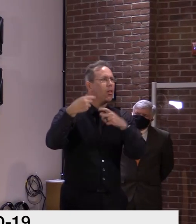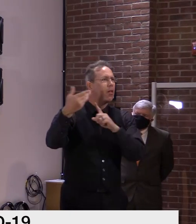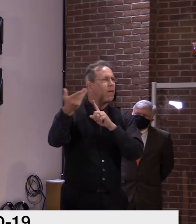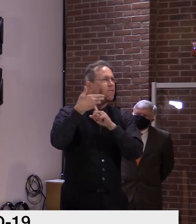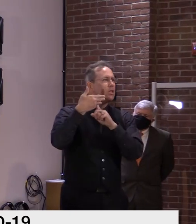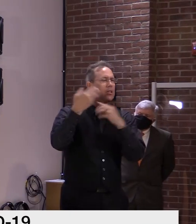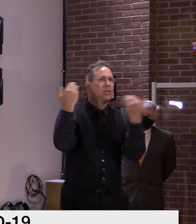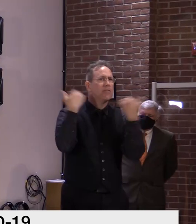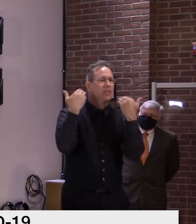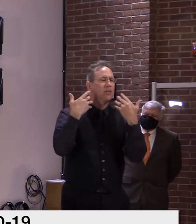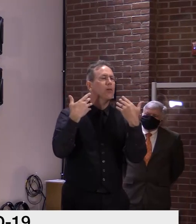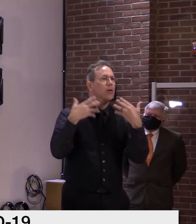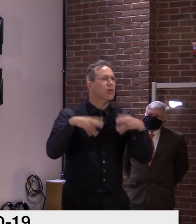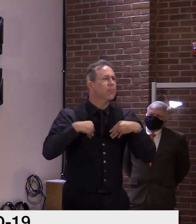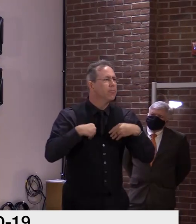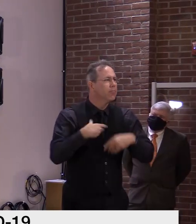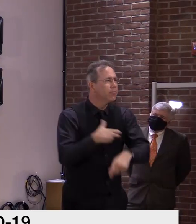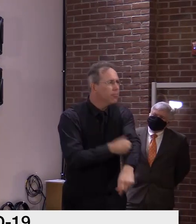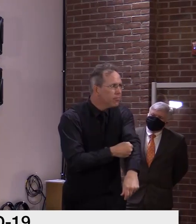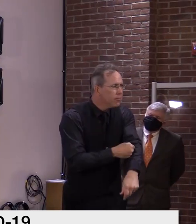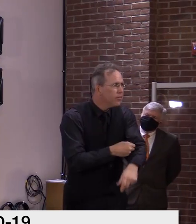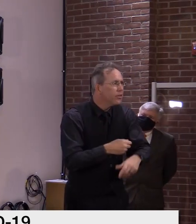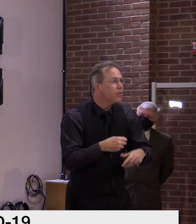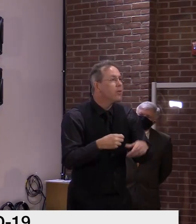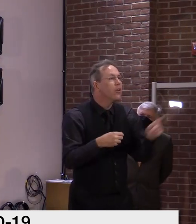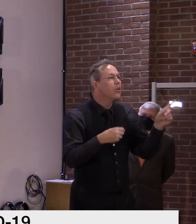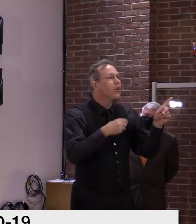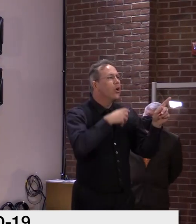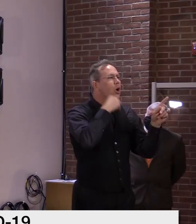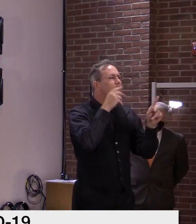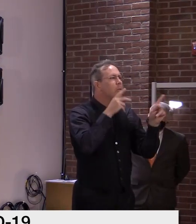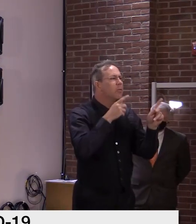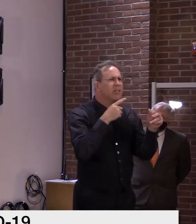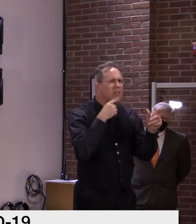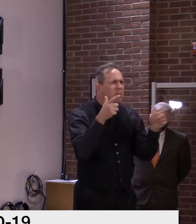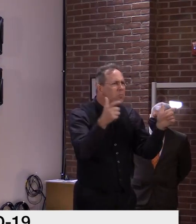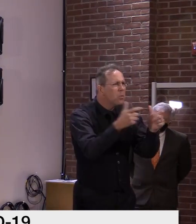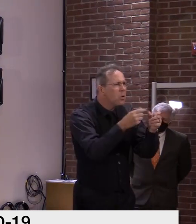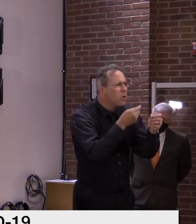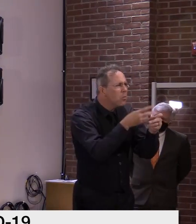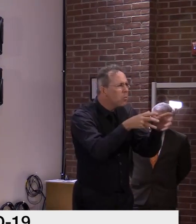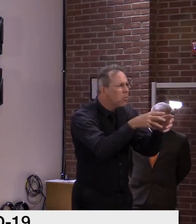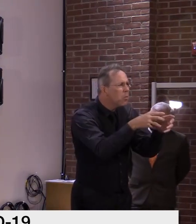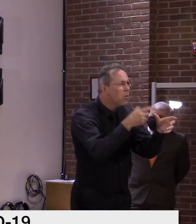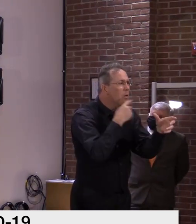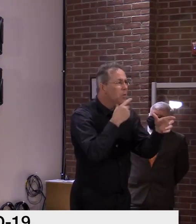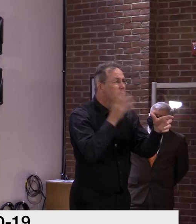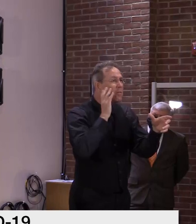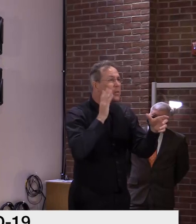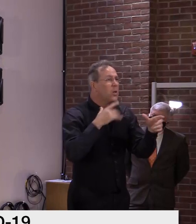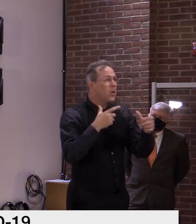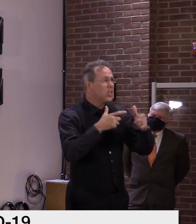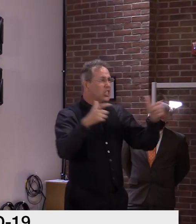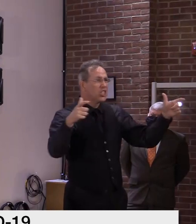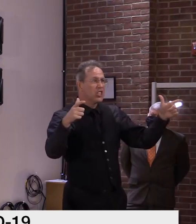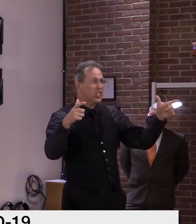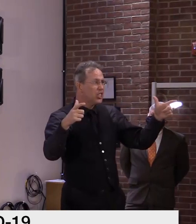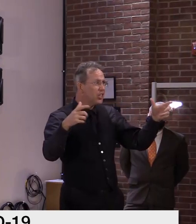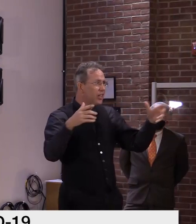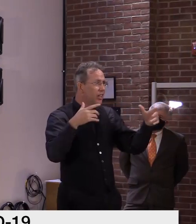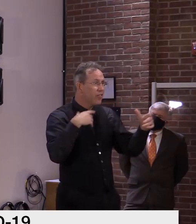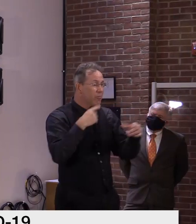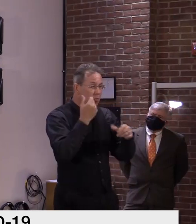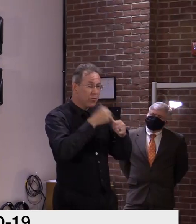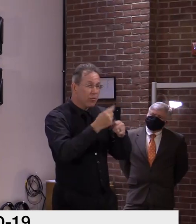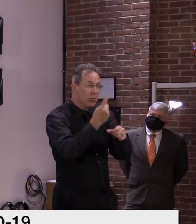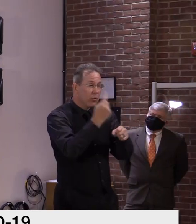are less in the over 65 range, so they couldn't have benefited as much from the very first part of our vaccine strategy, nor